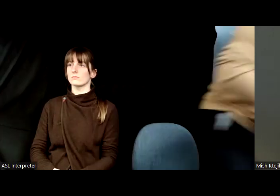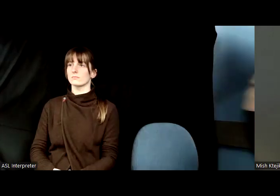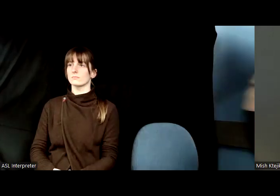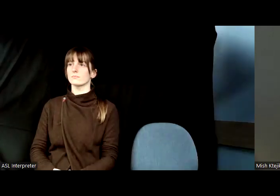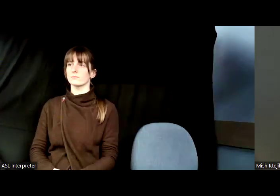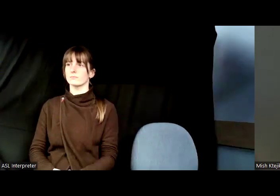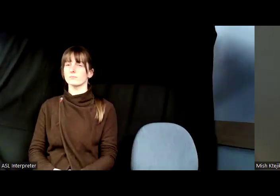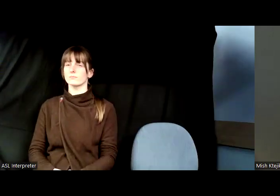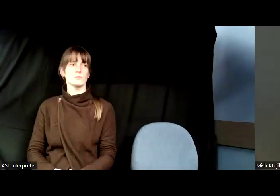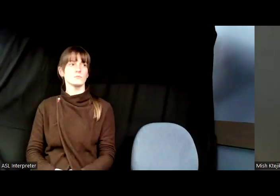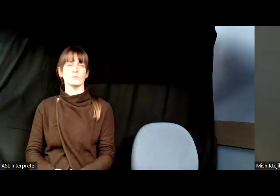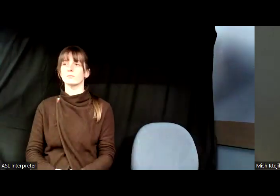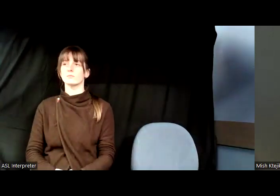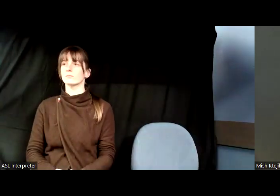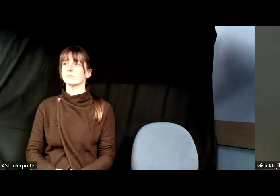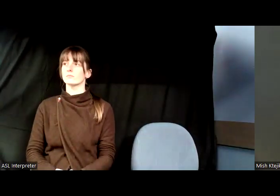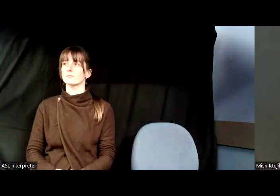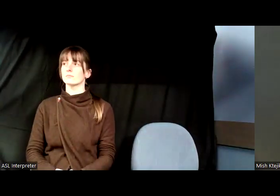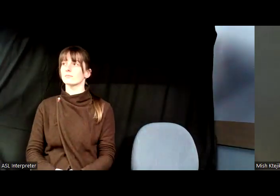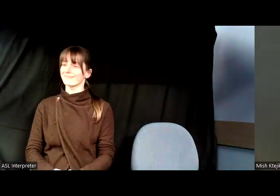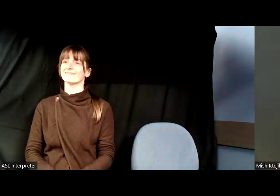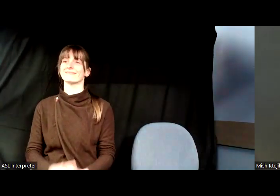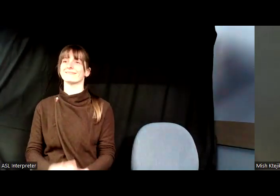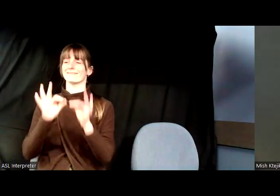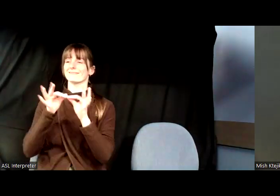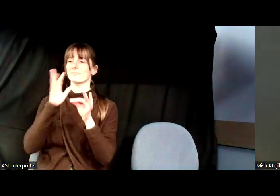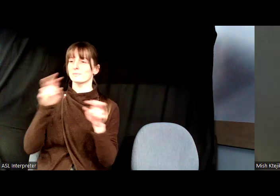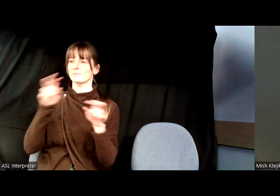now. Switch. Pause for a moment.